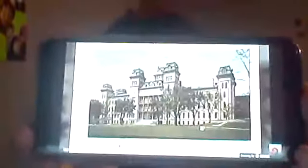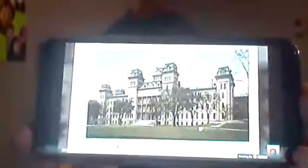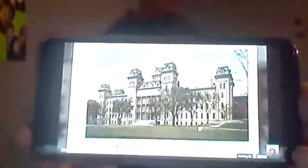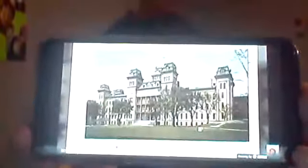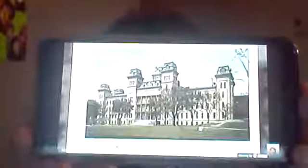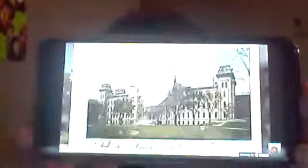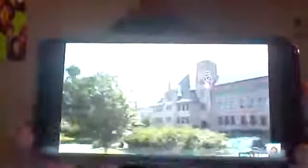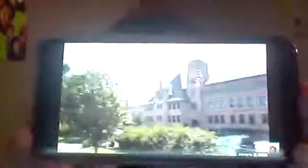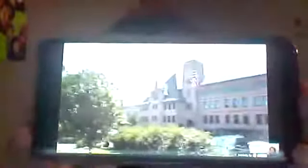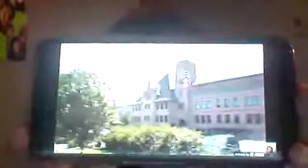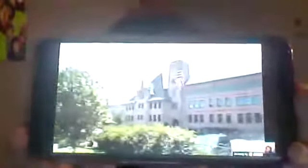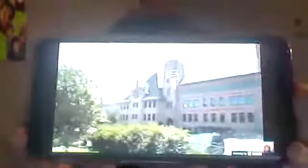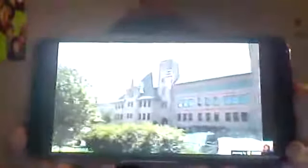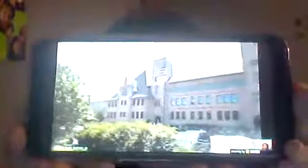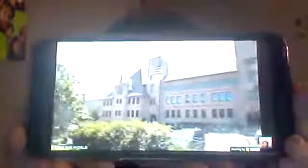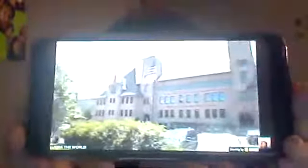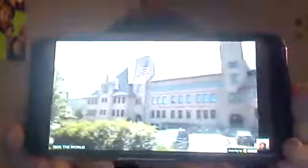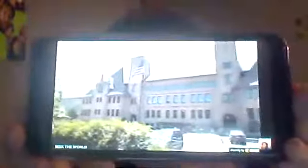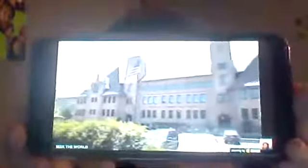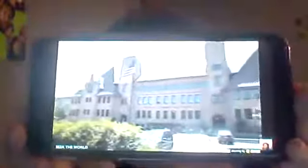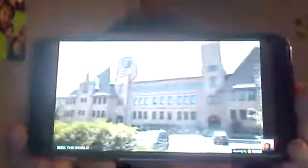just for a few minutes.